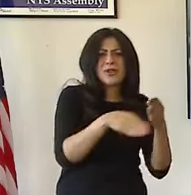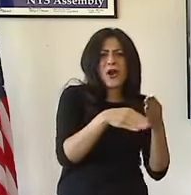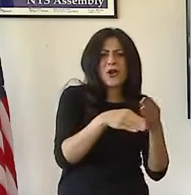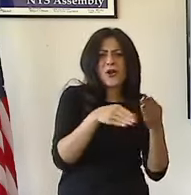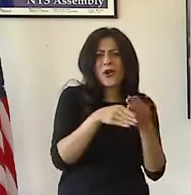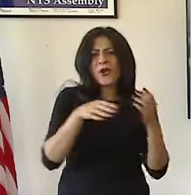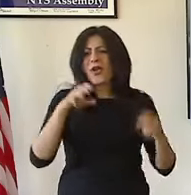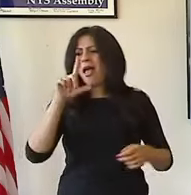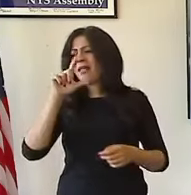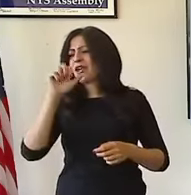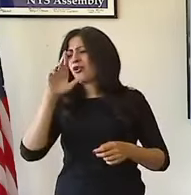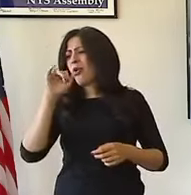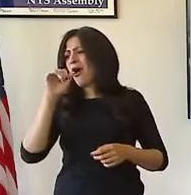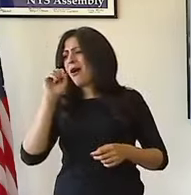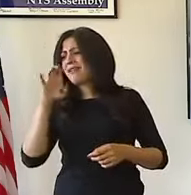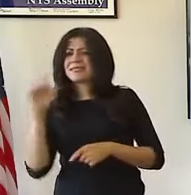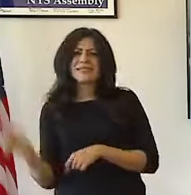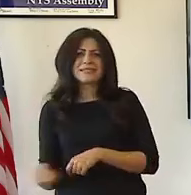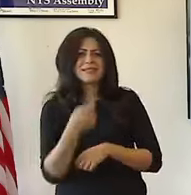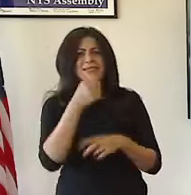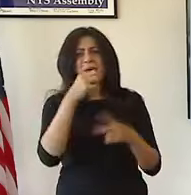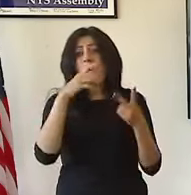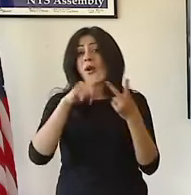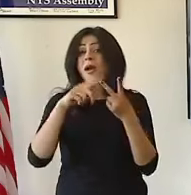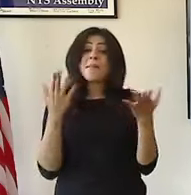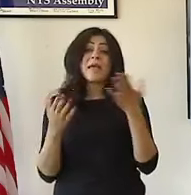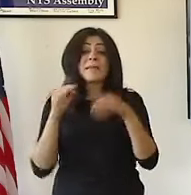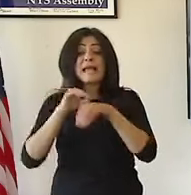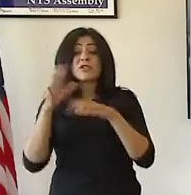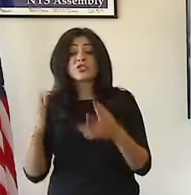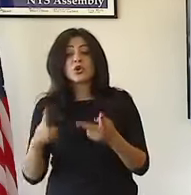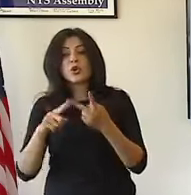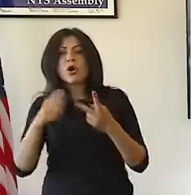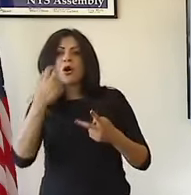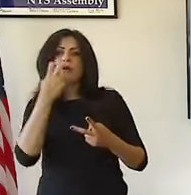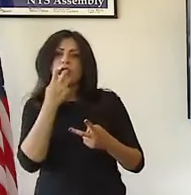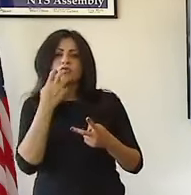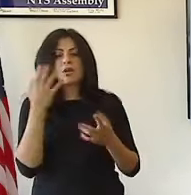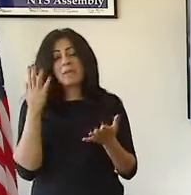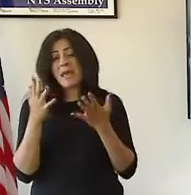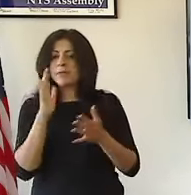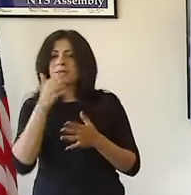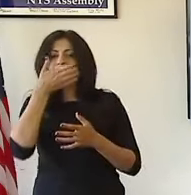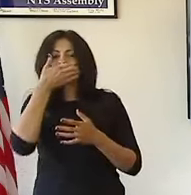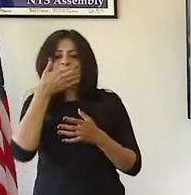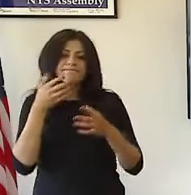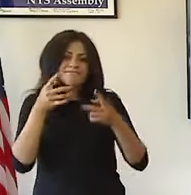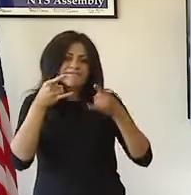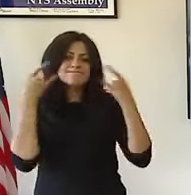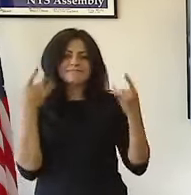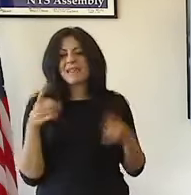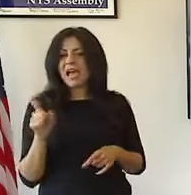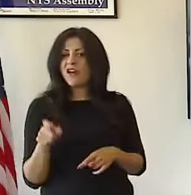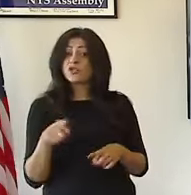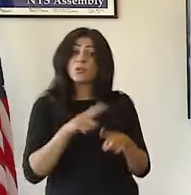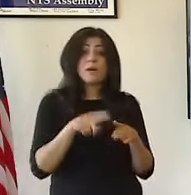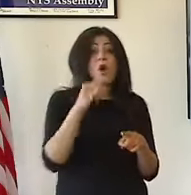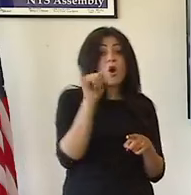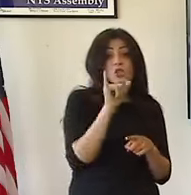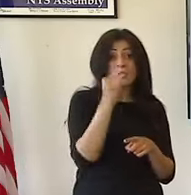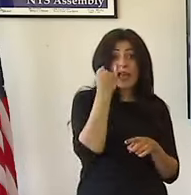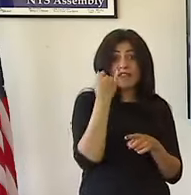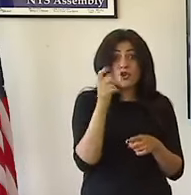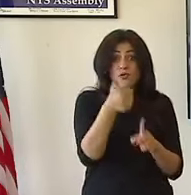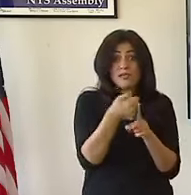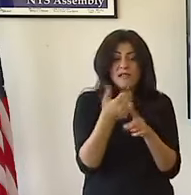lacrosse, but maybe the counselor or the coach may have to wear a face covering. And certainly if you're a vulnerable population,